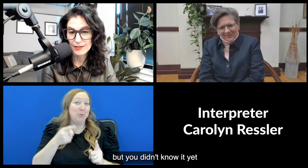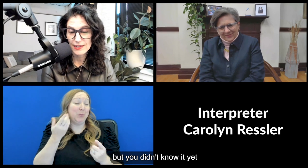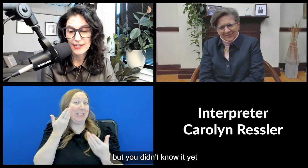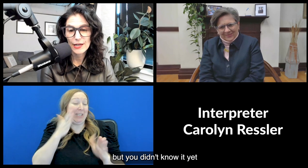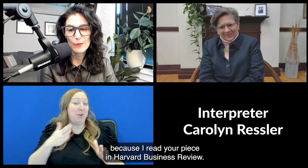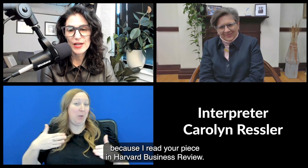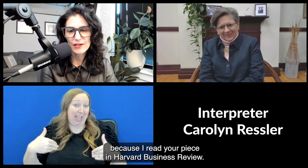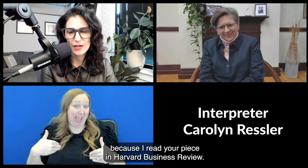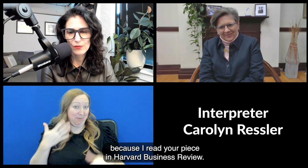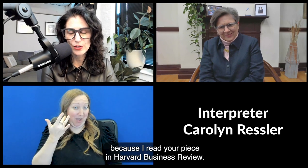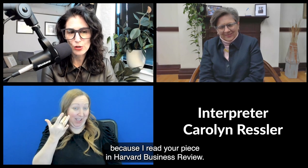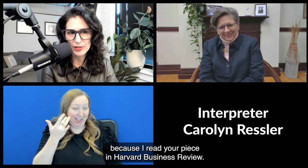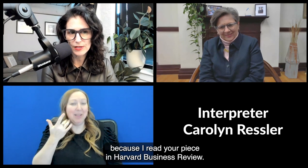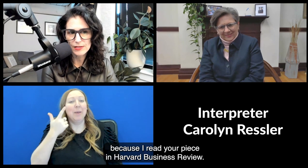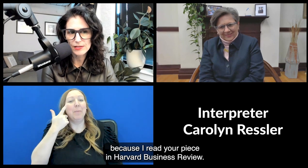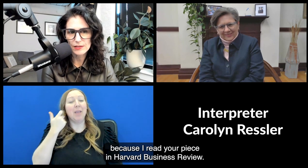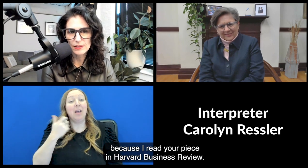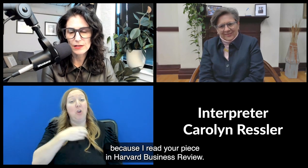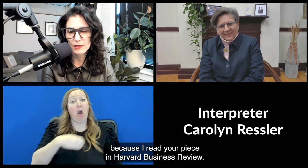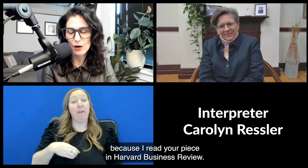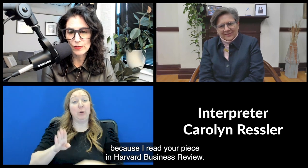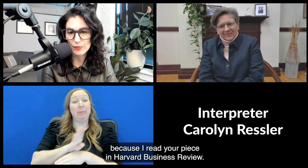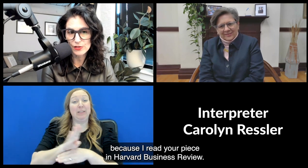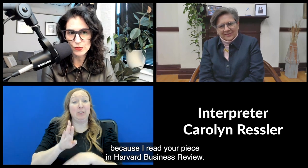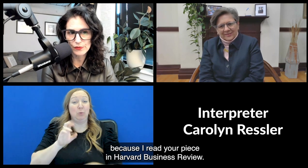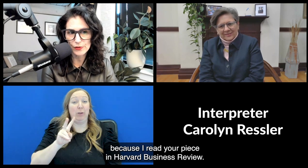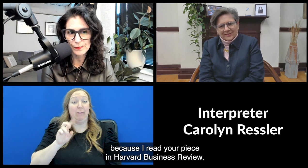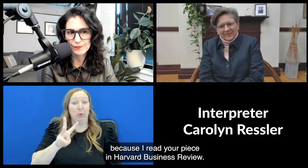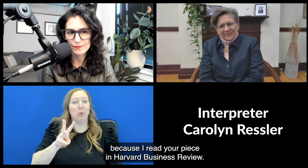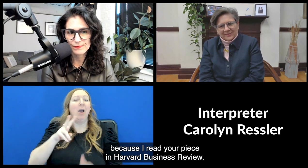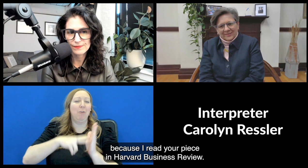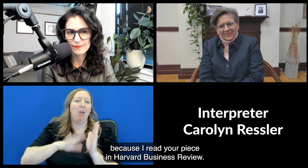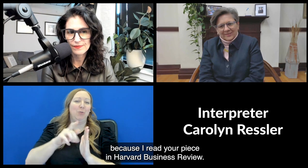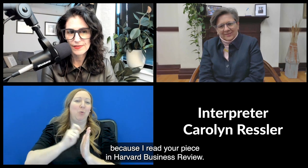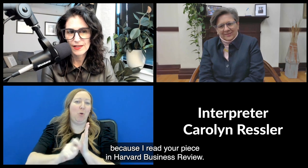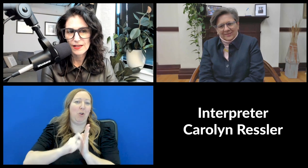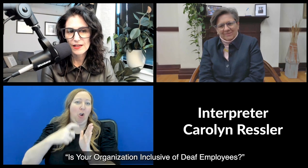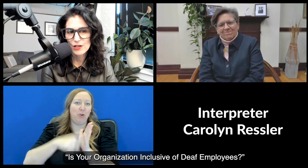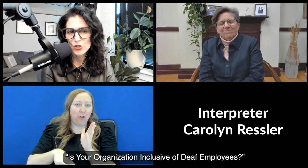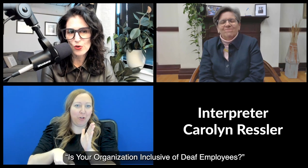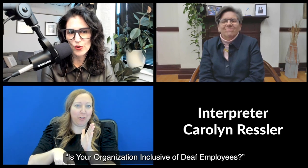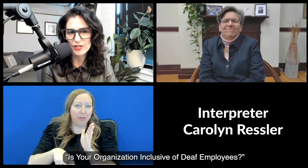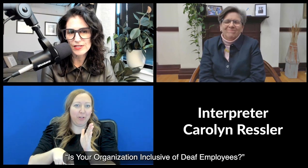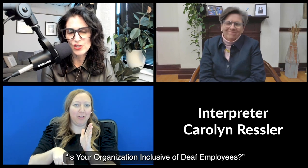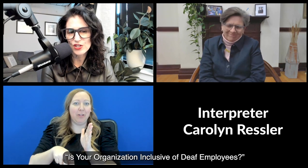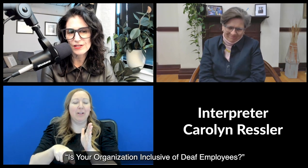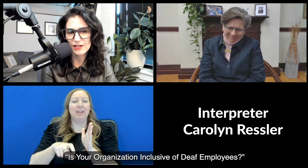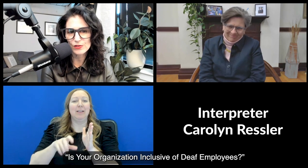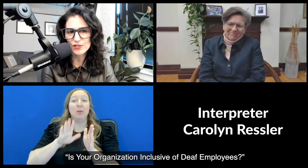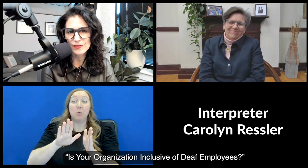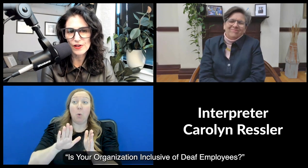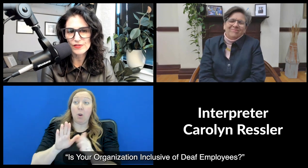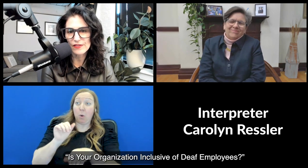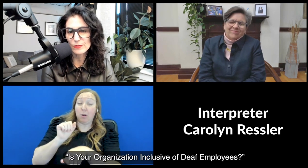because I read your piece in Harvard Business Review, Is Your Organization